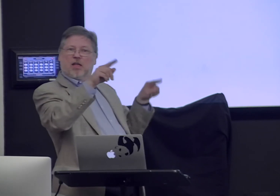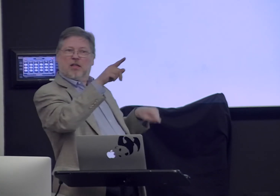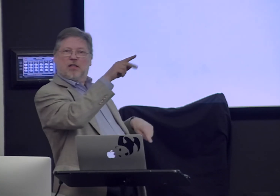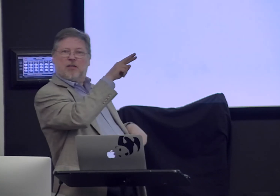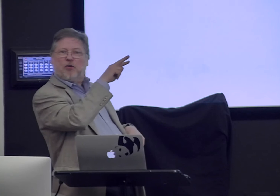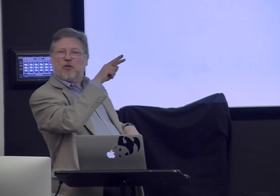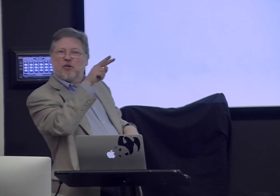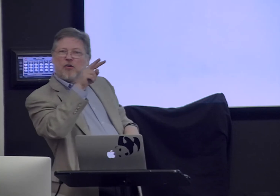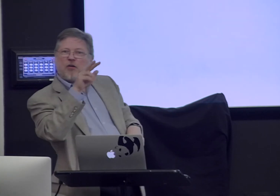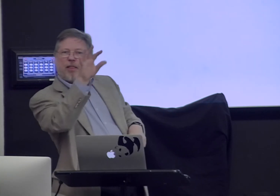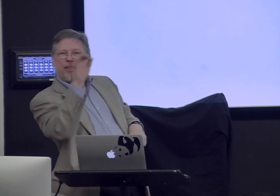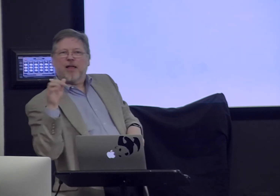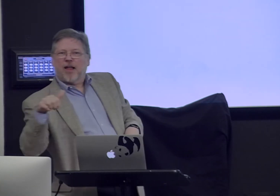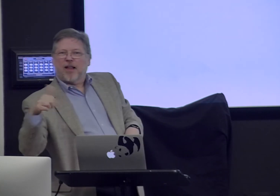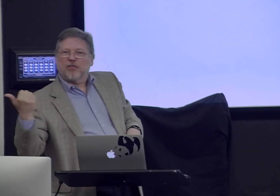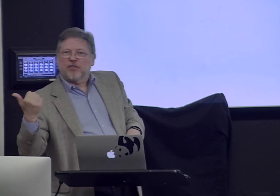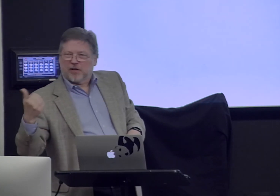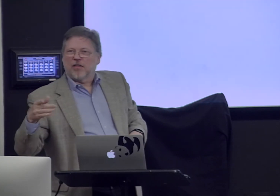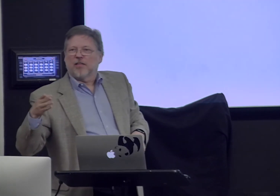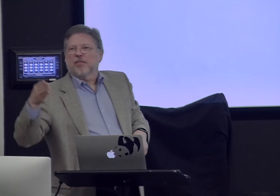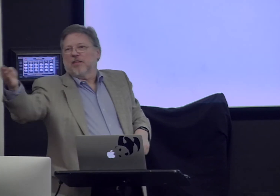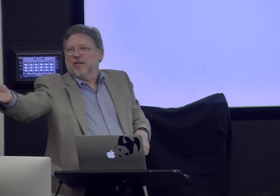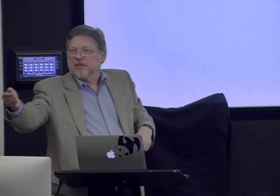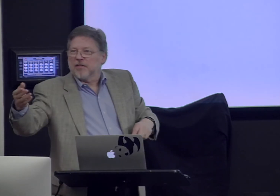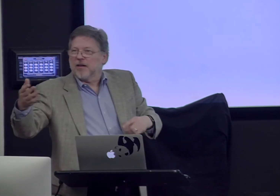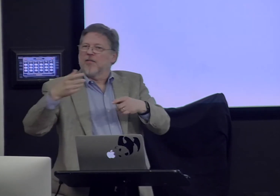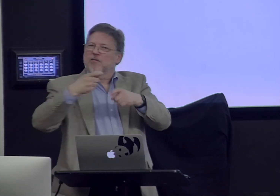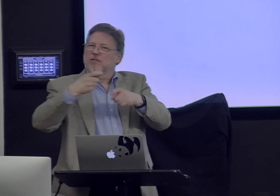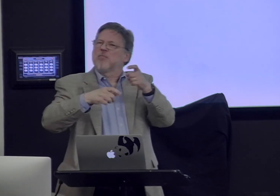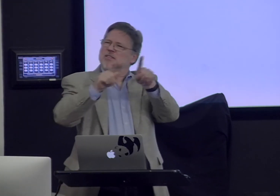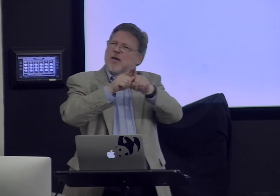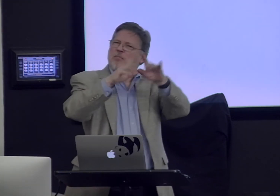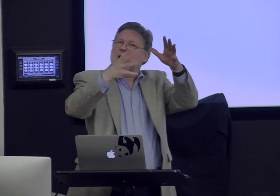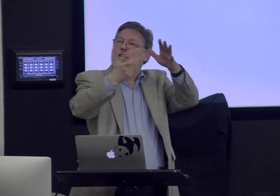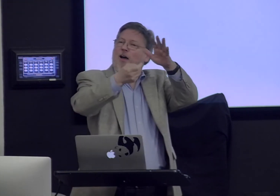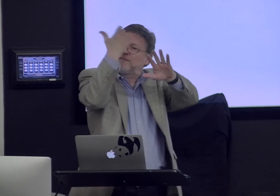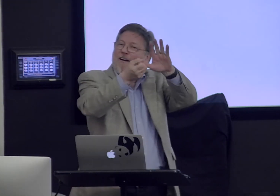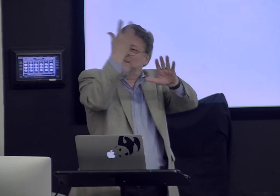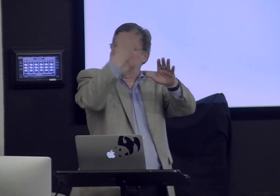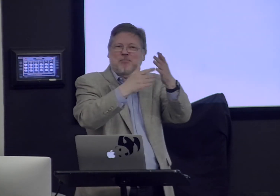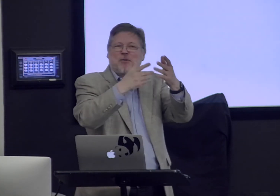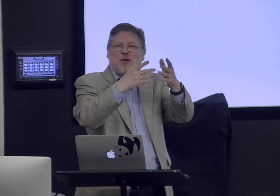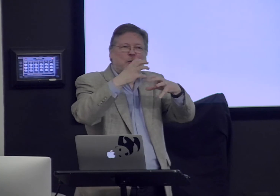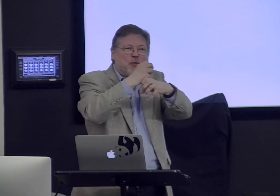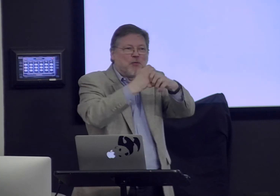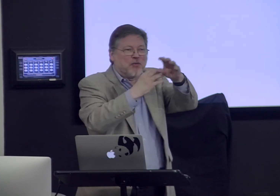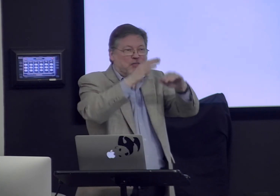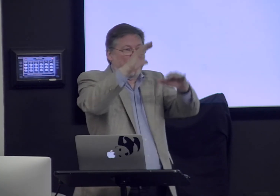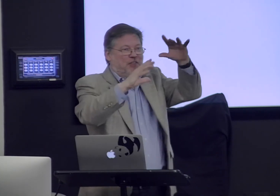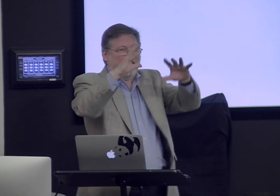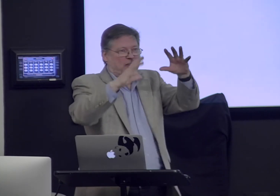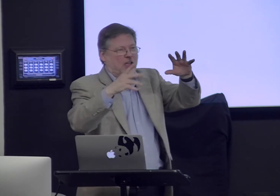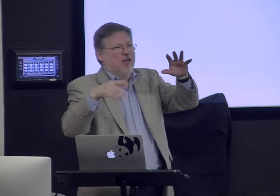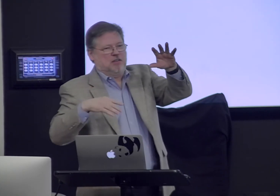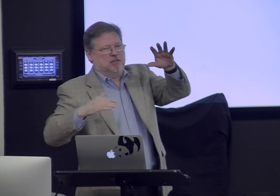And as younger people come across more variation, they choose a segment from the same paradigm, perhaps reducing different